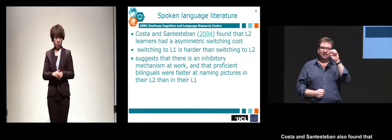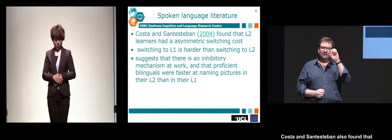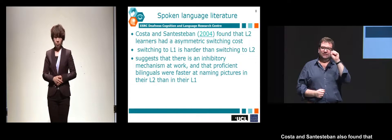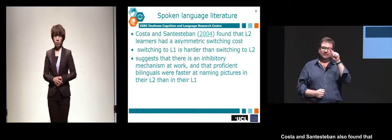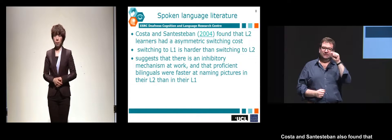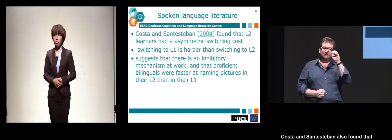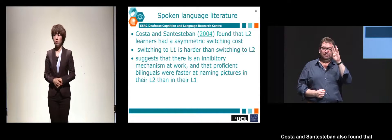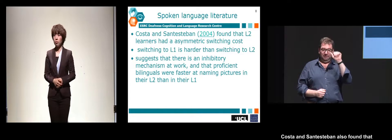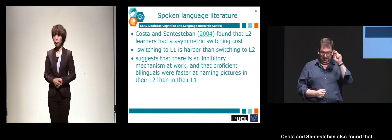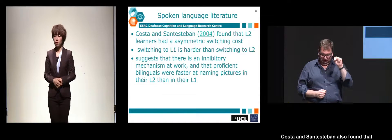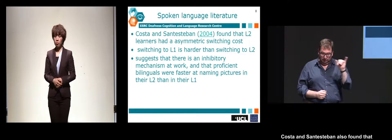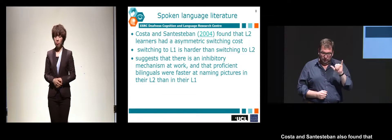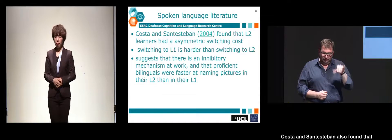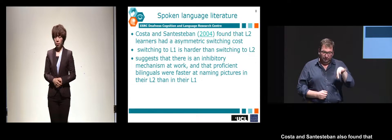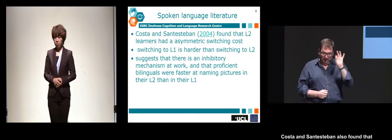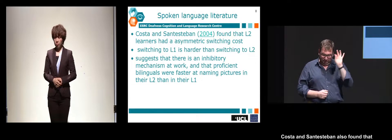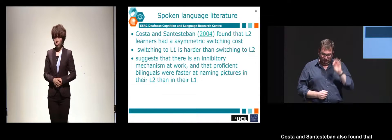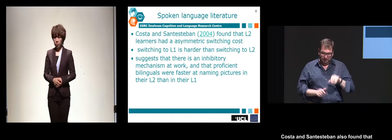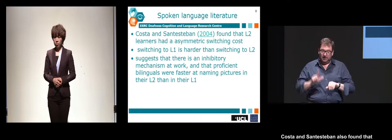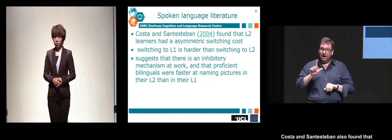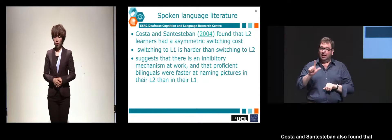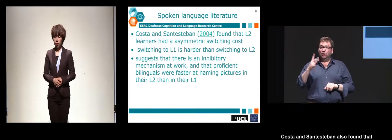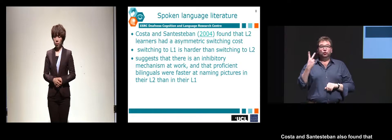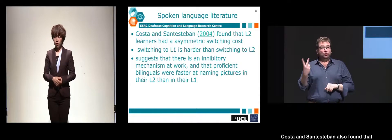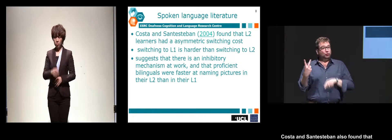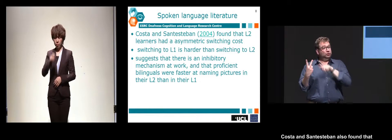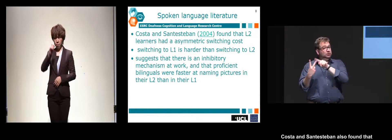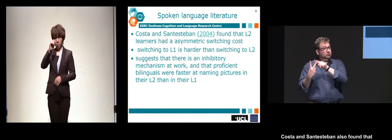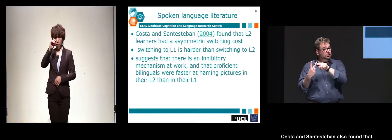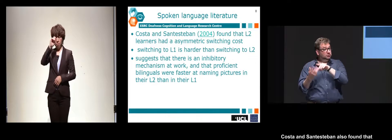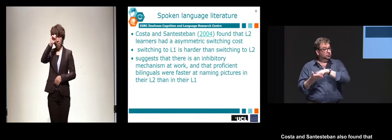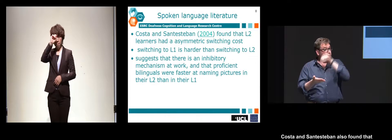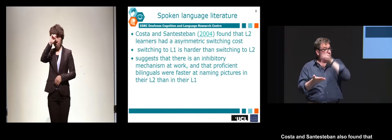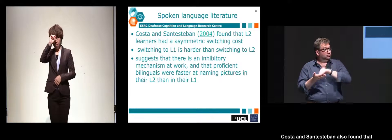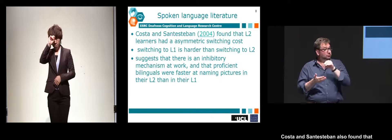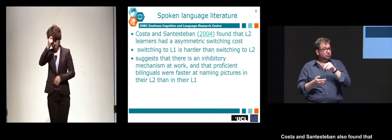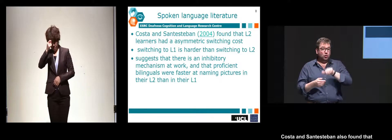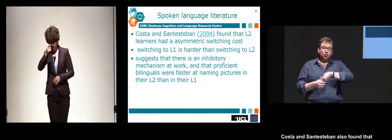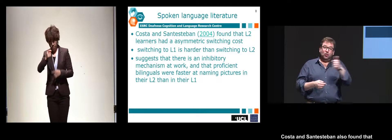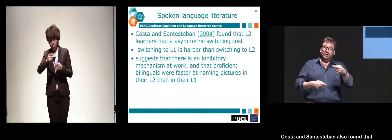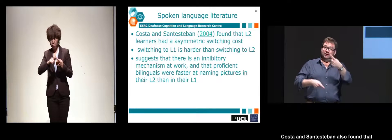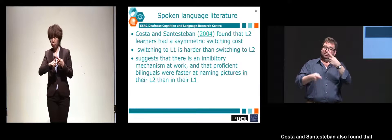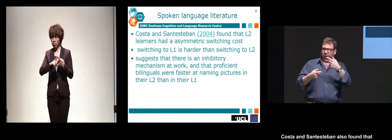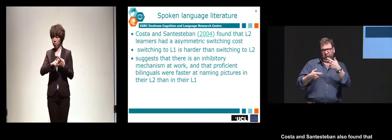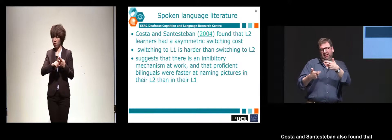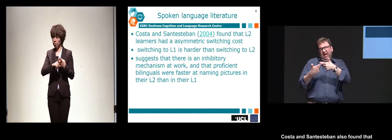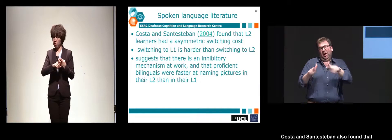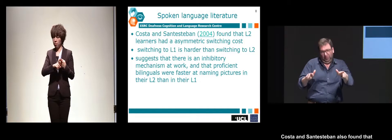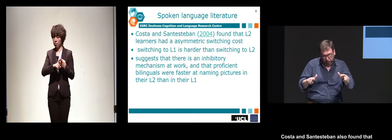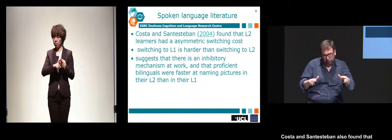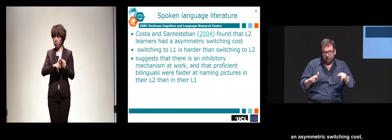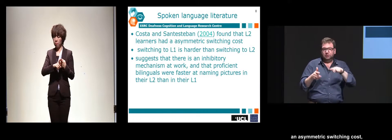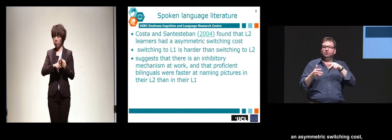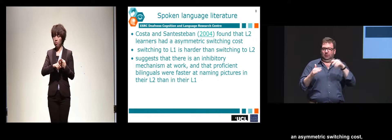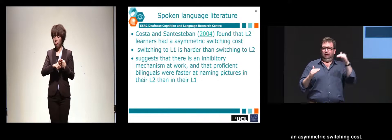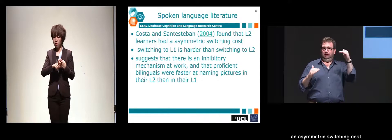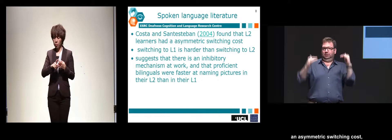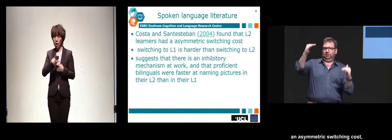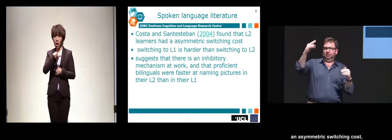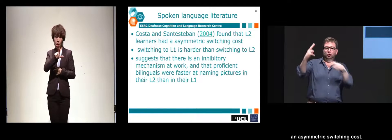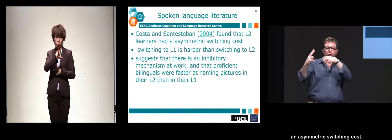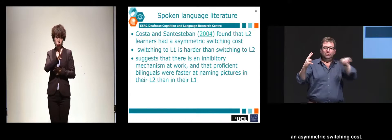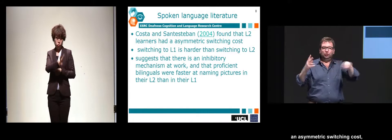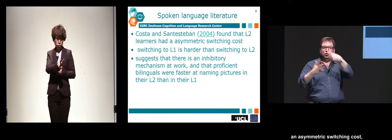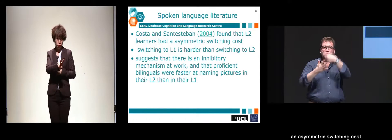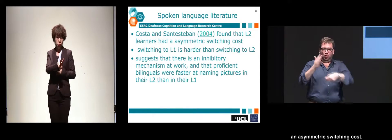Costa and Sandesteban also found that L2 learners had an